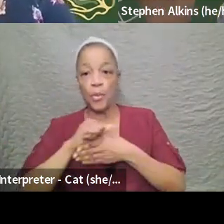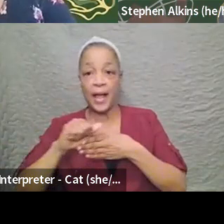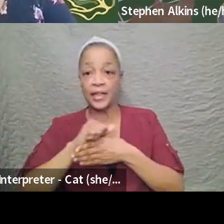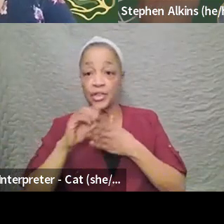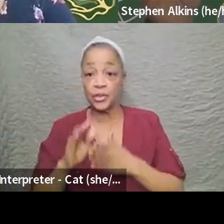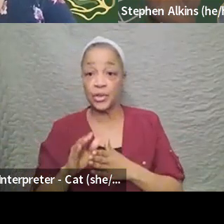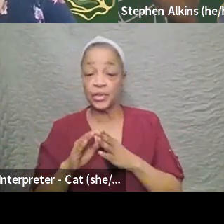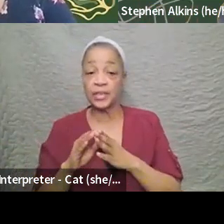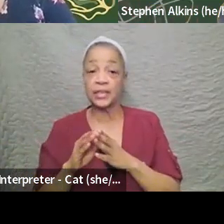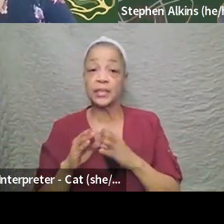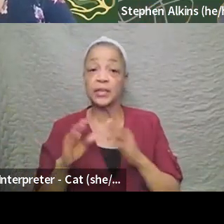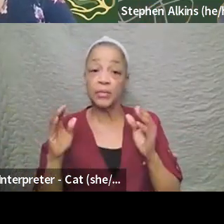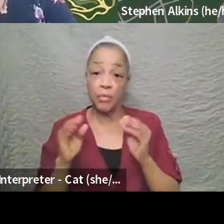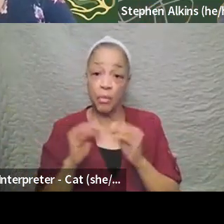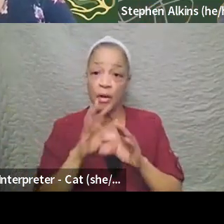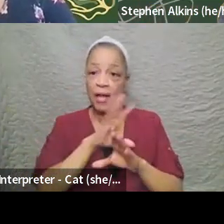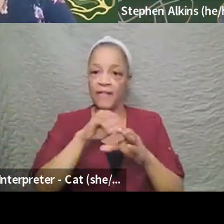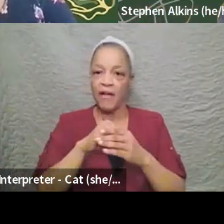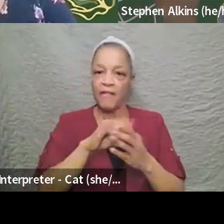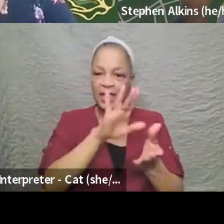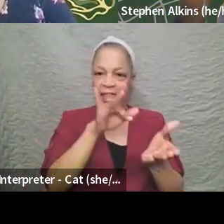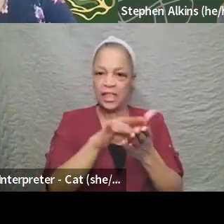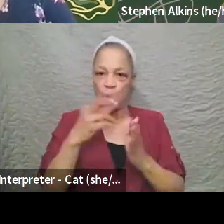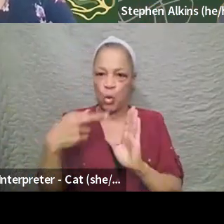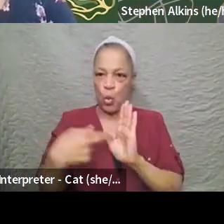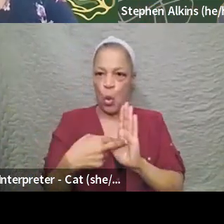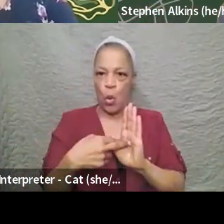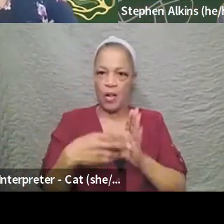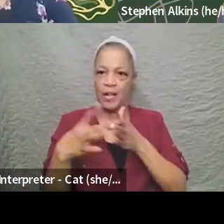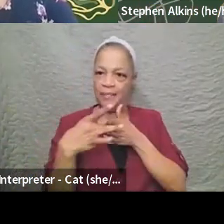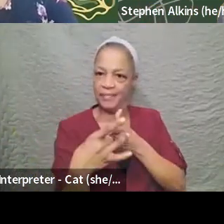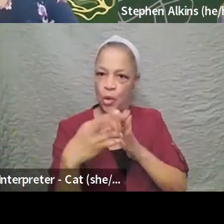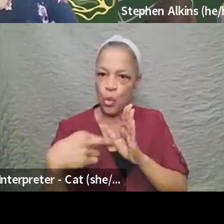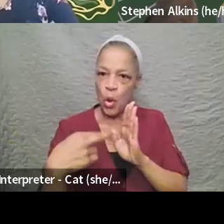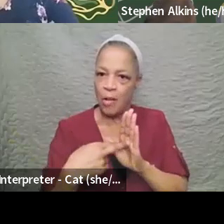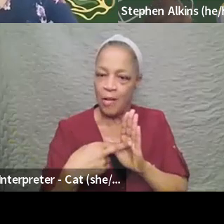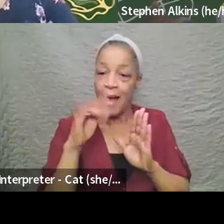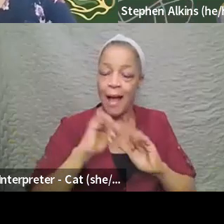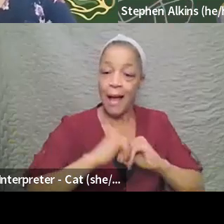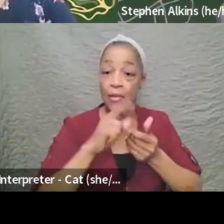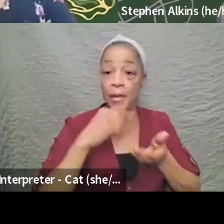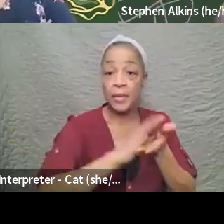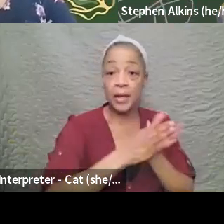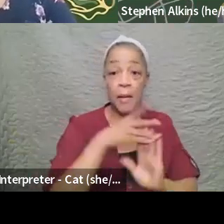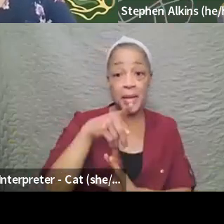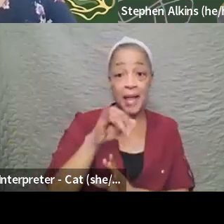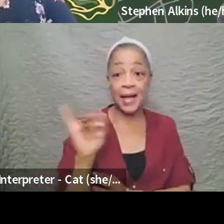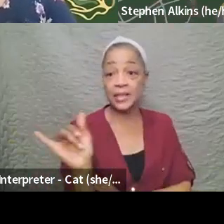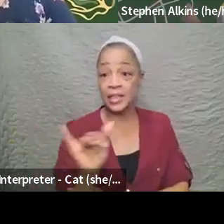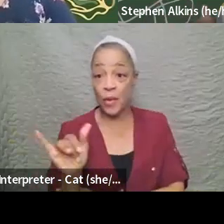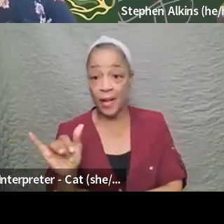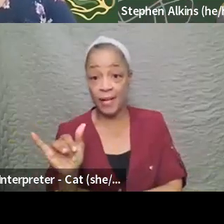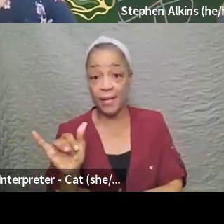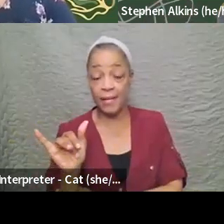more into that center role and really thinking about how they become PIs as well, and